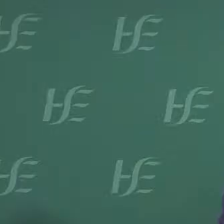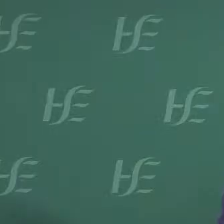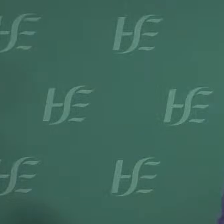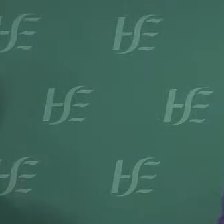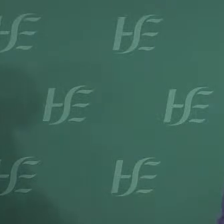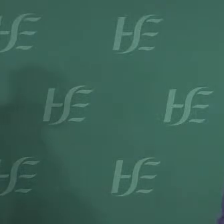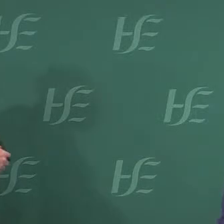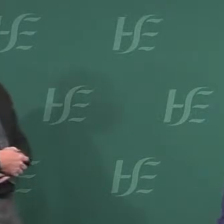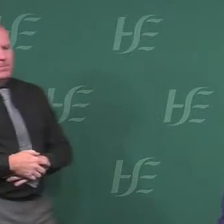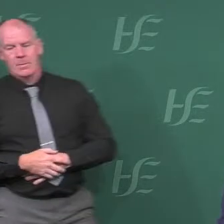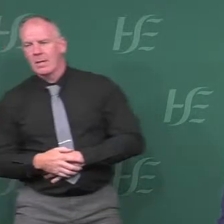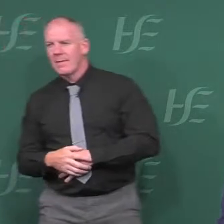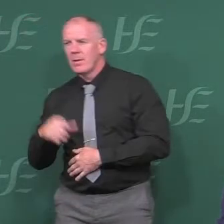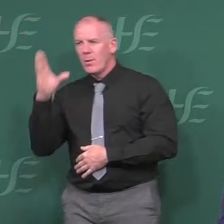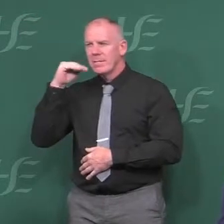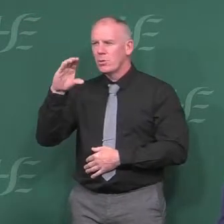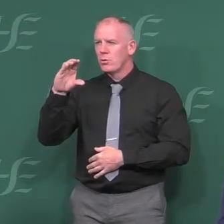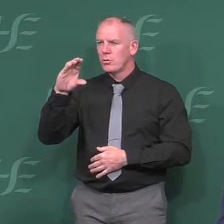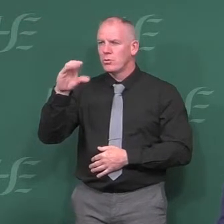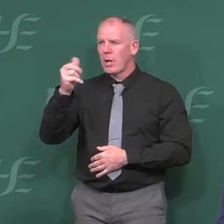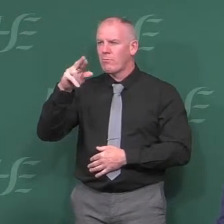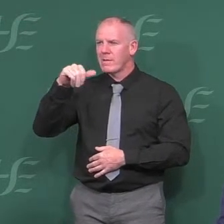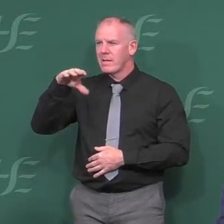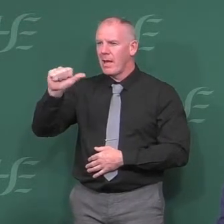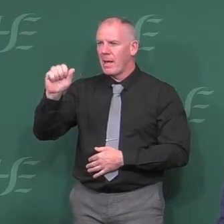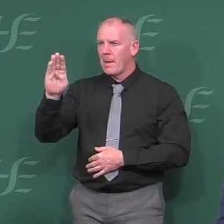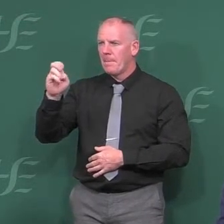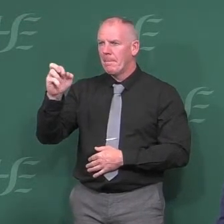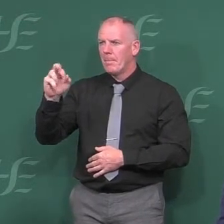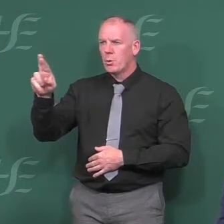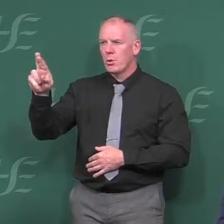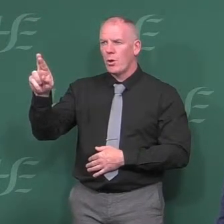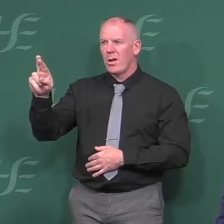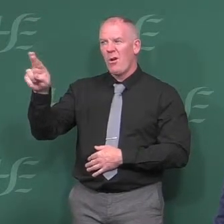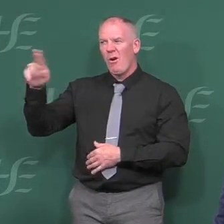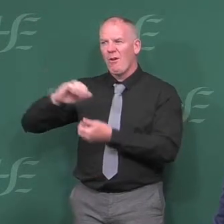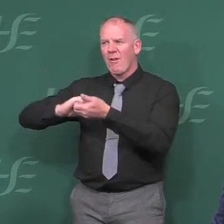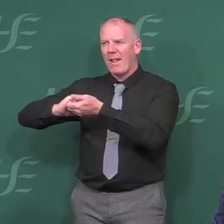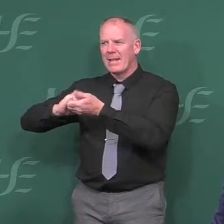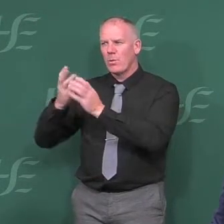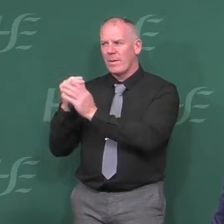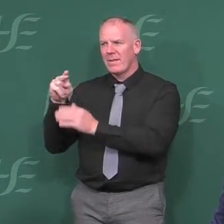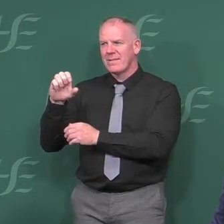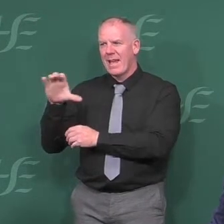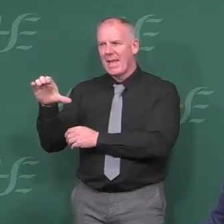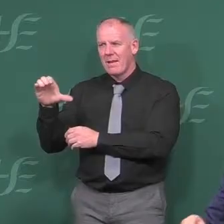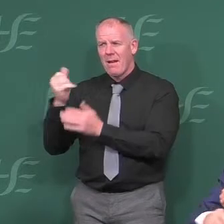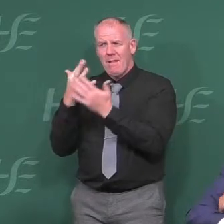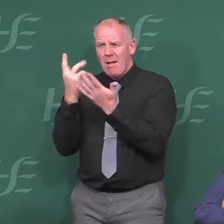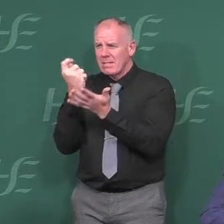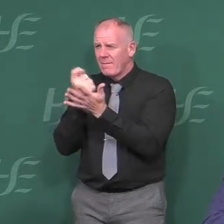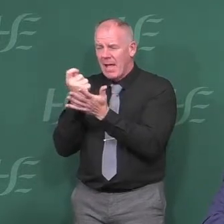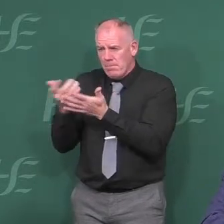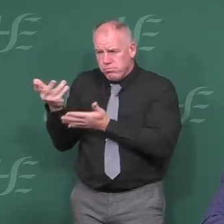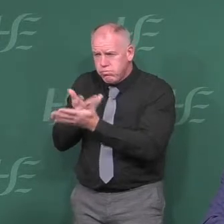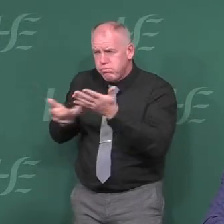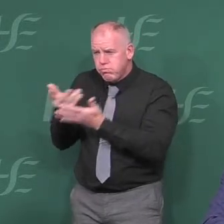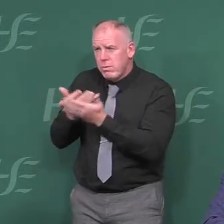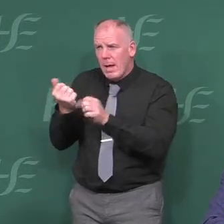you listen to Karina Butler and other experts, she and her colleagues in NIAC took a great deal of time over this,